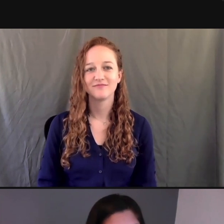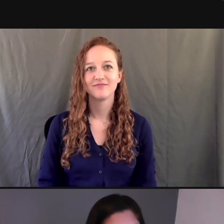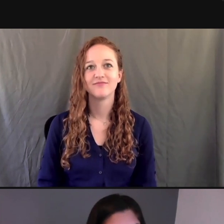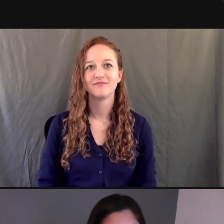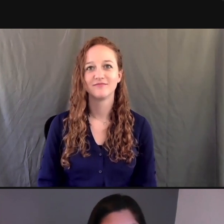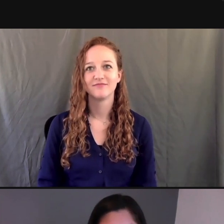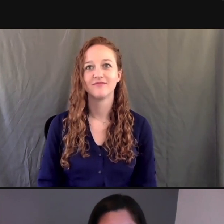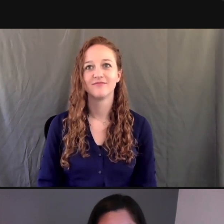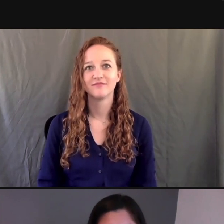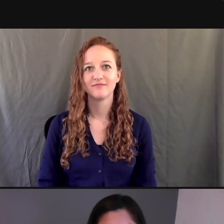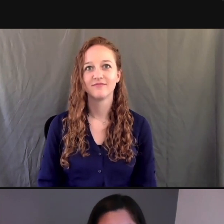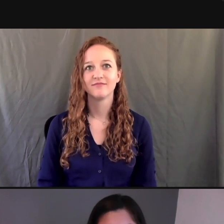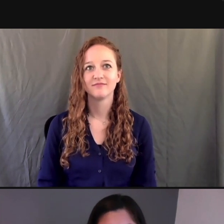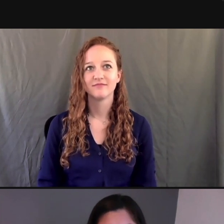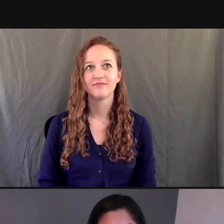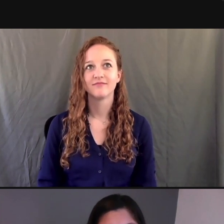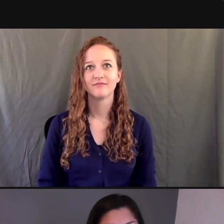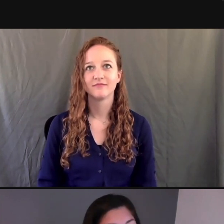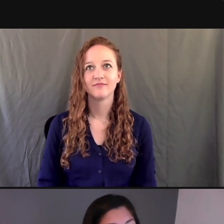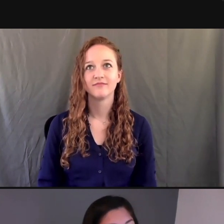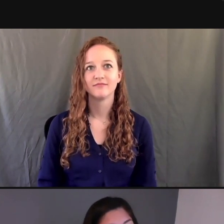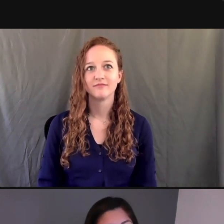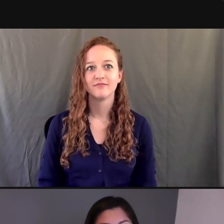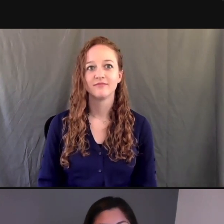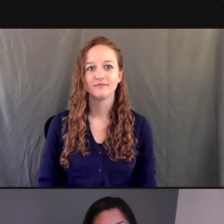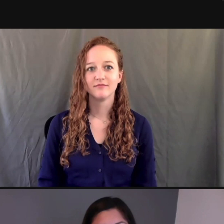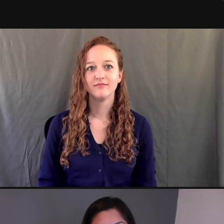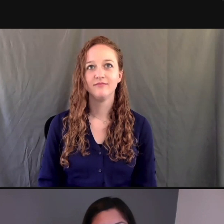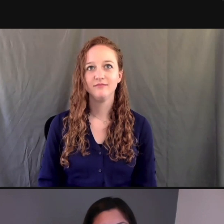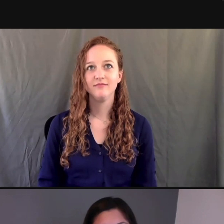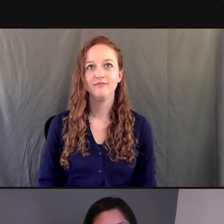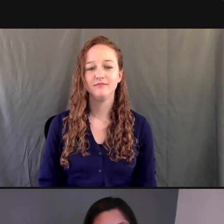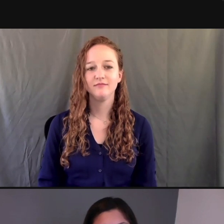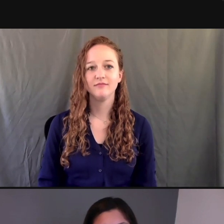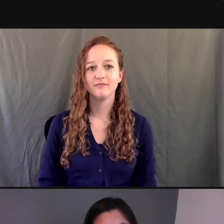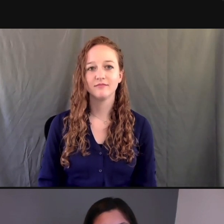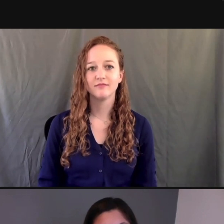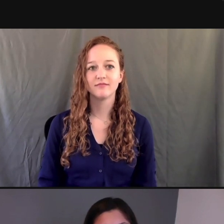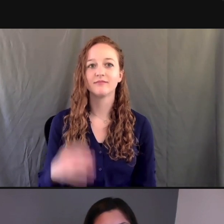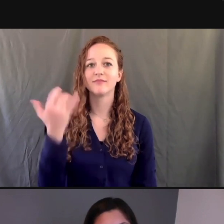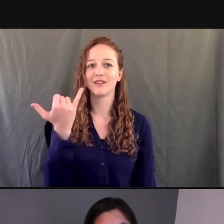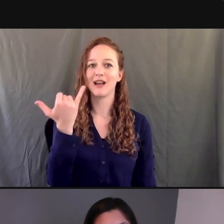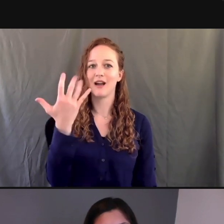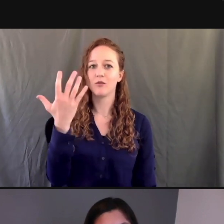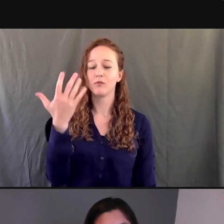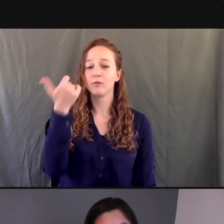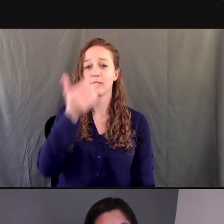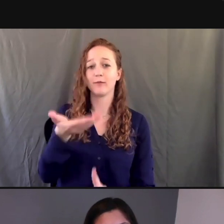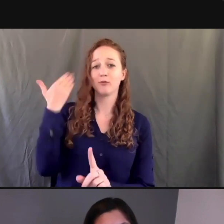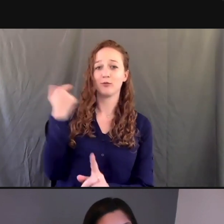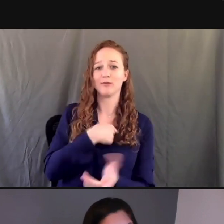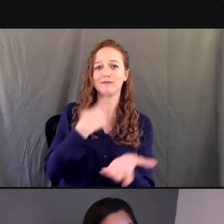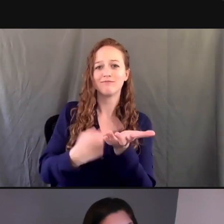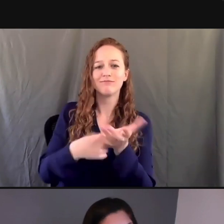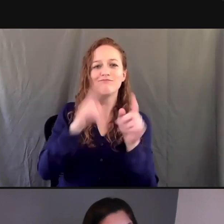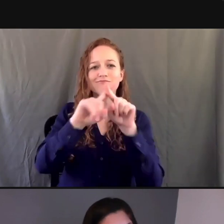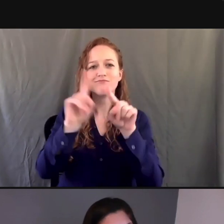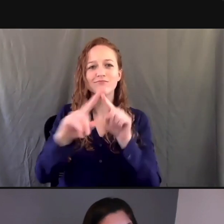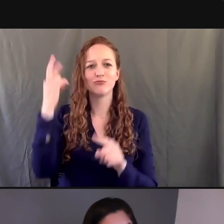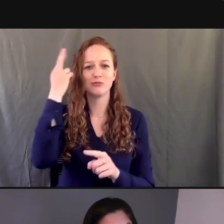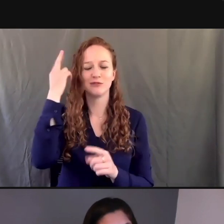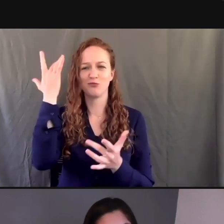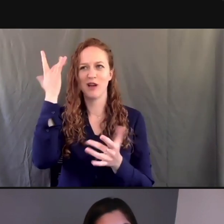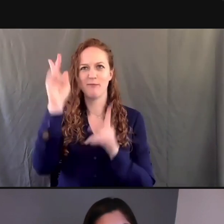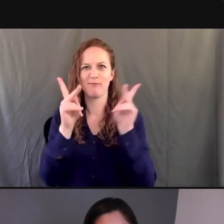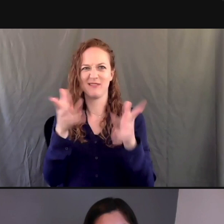And there were many deaf scientists and STEM professions within